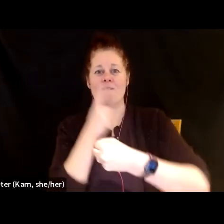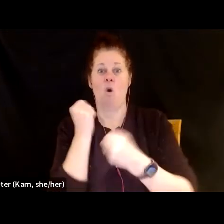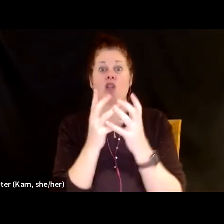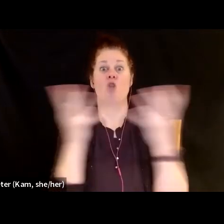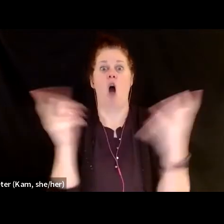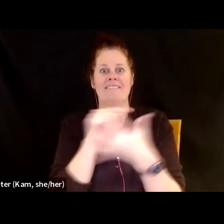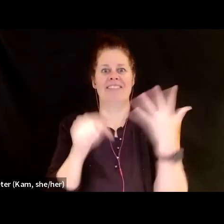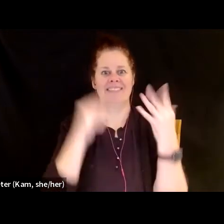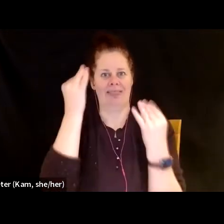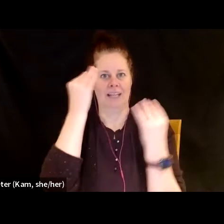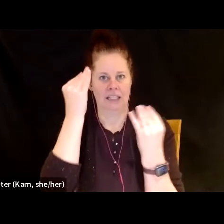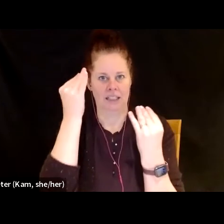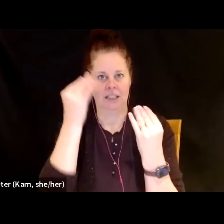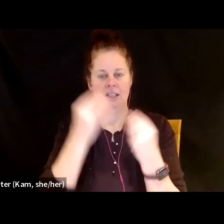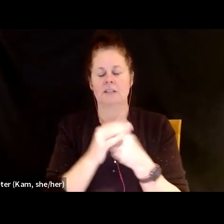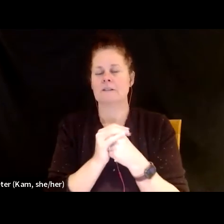had so far